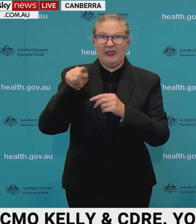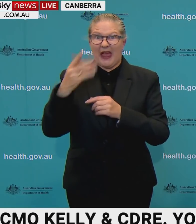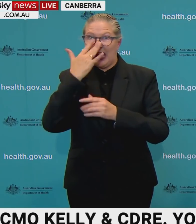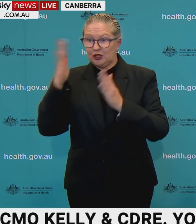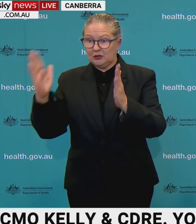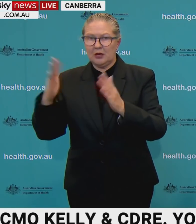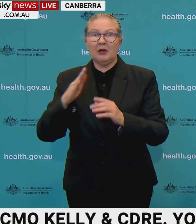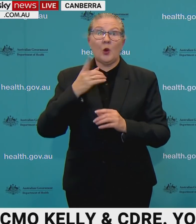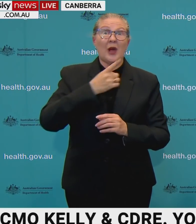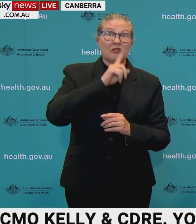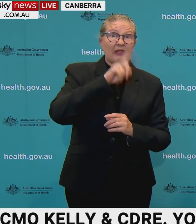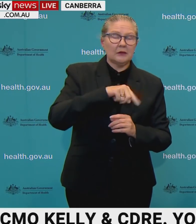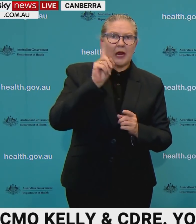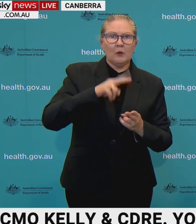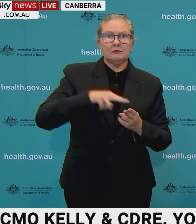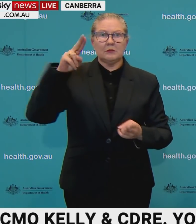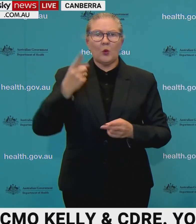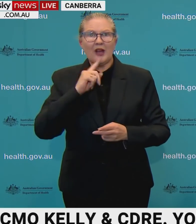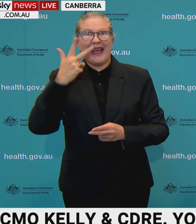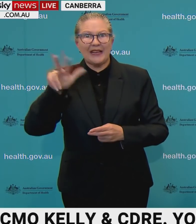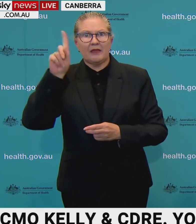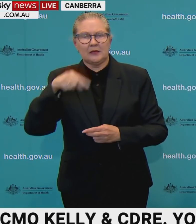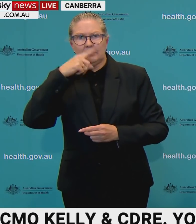from 100,000 to 180,000 per week.